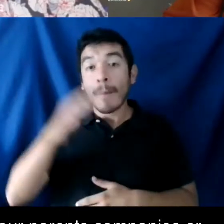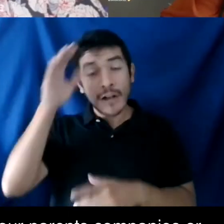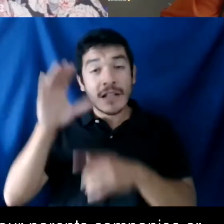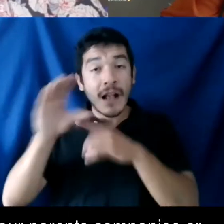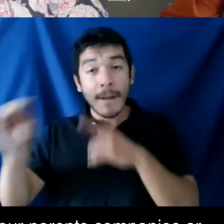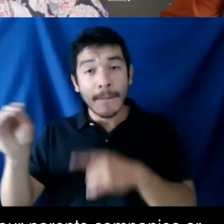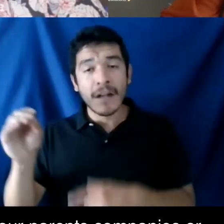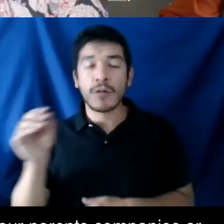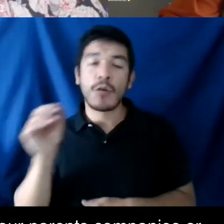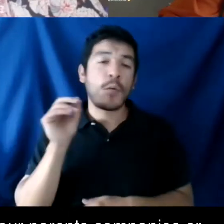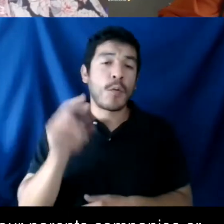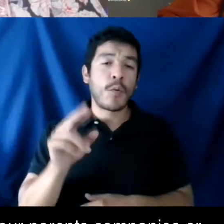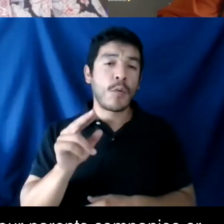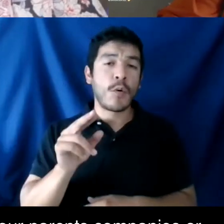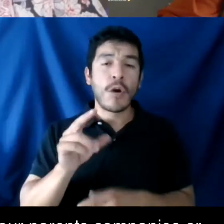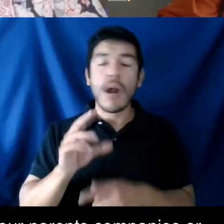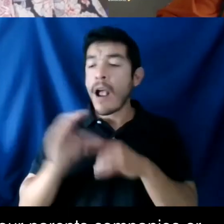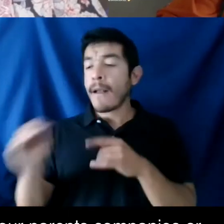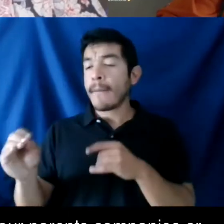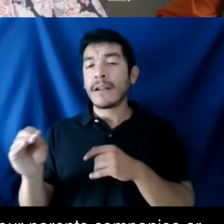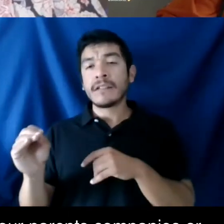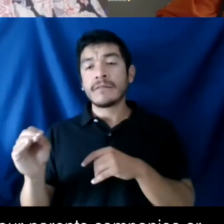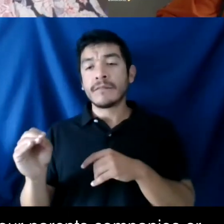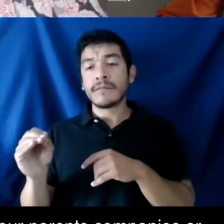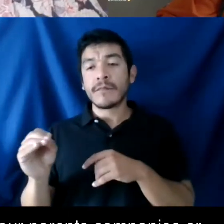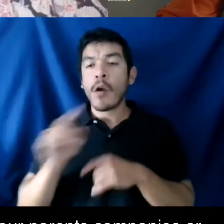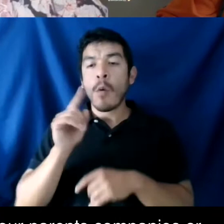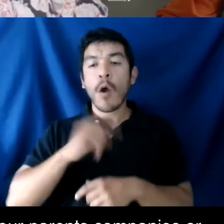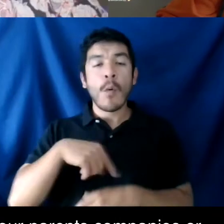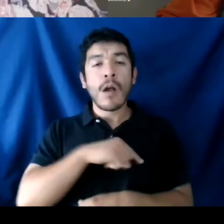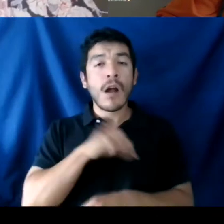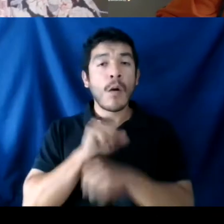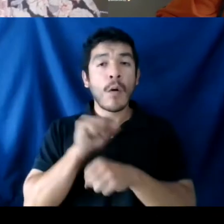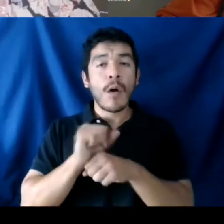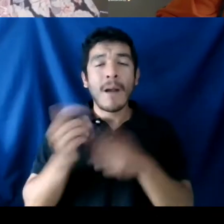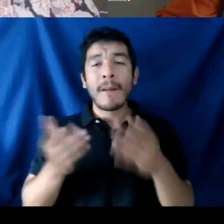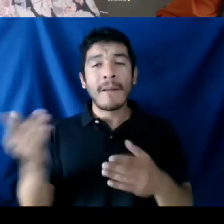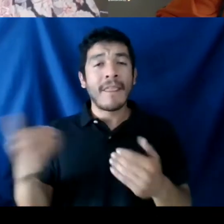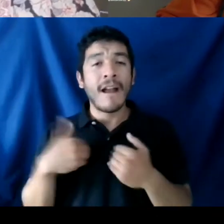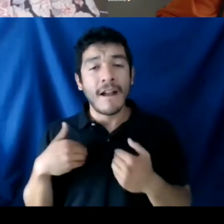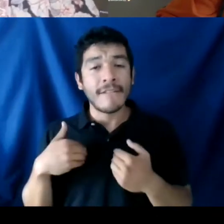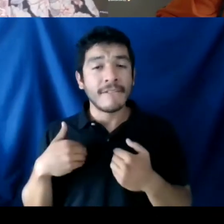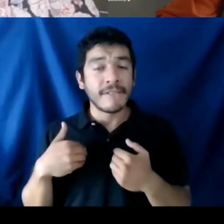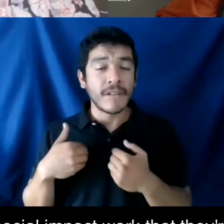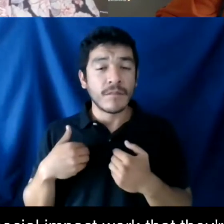or our companies where we work. Maybe they have,